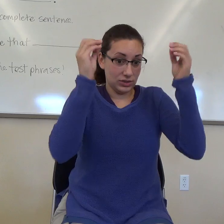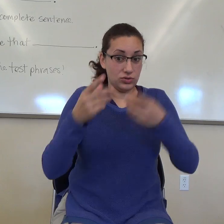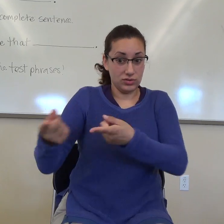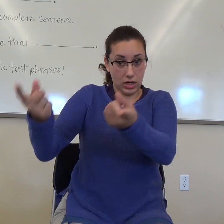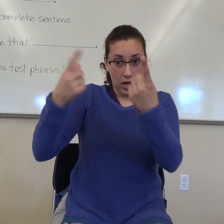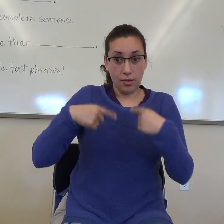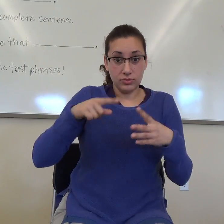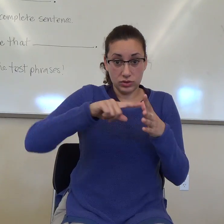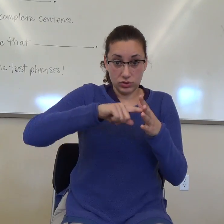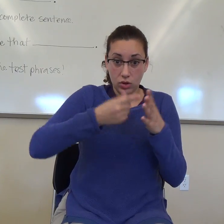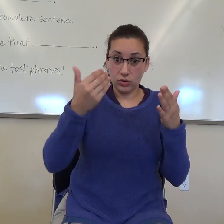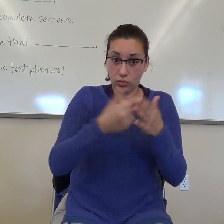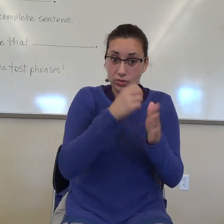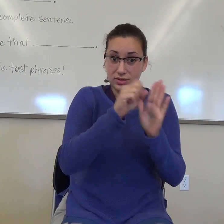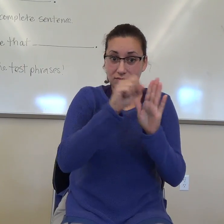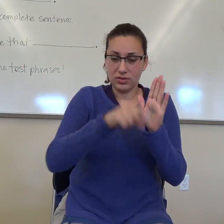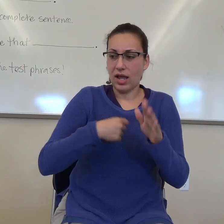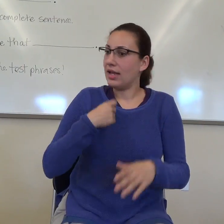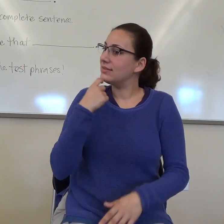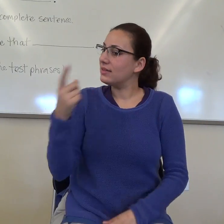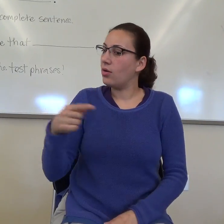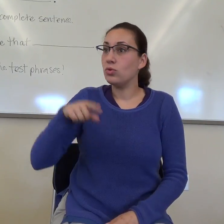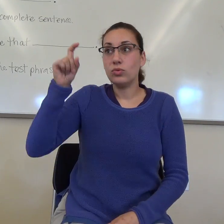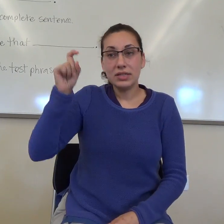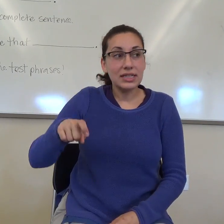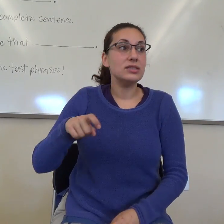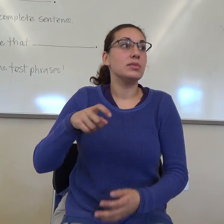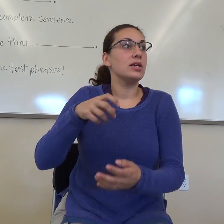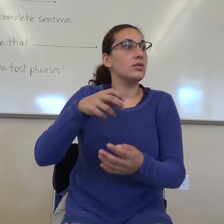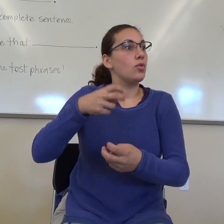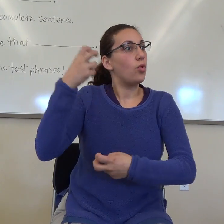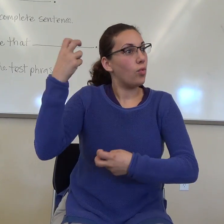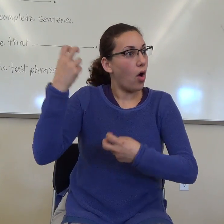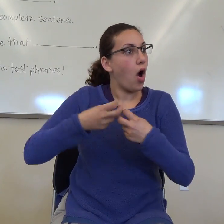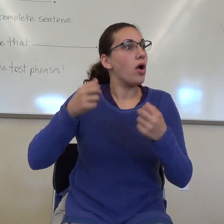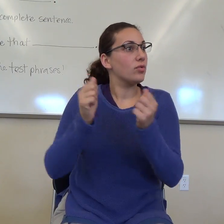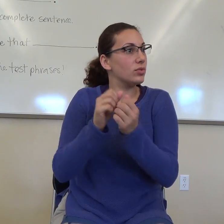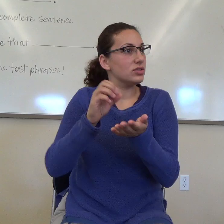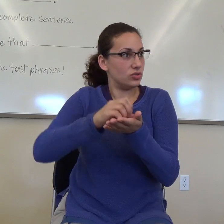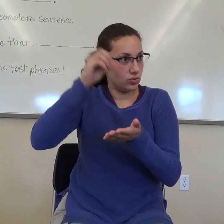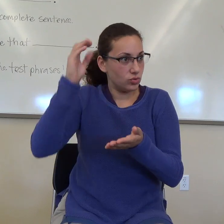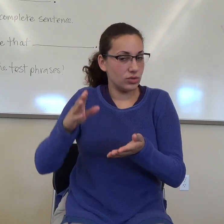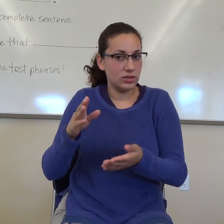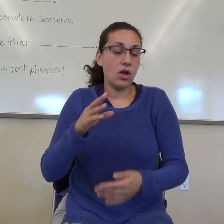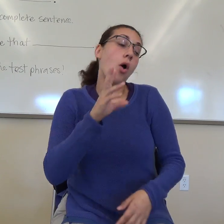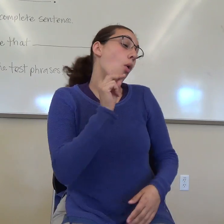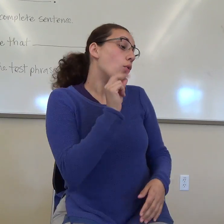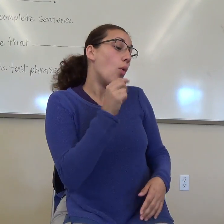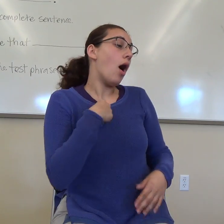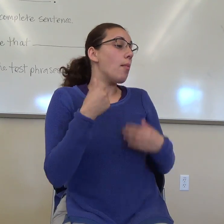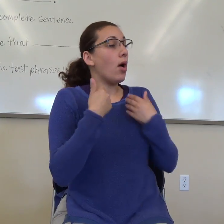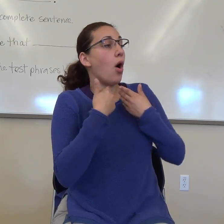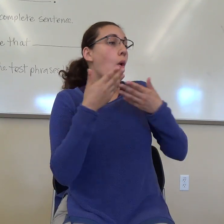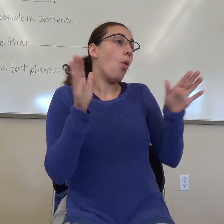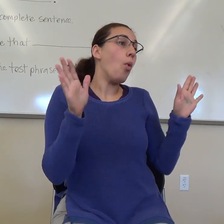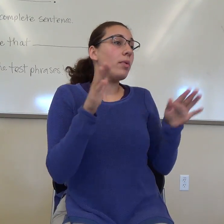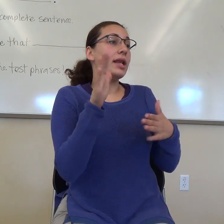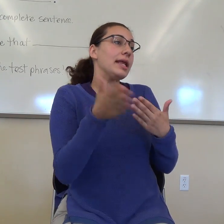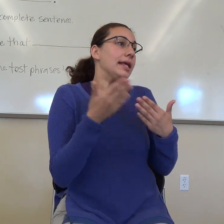to be really tough with students, and they say, oh no, I'm gonna be real open. And sure enough, she emailed